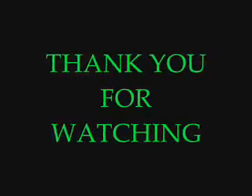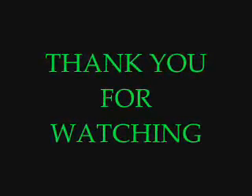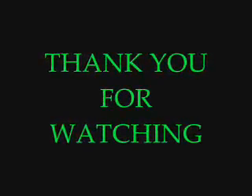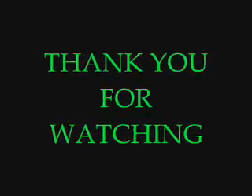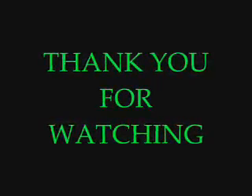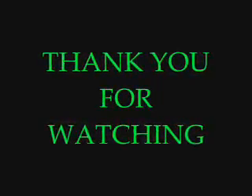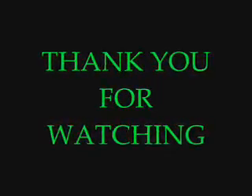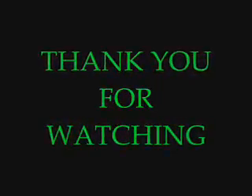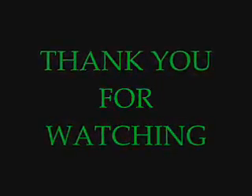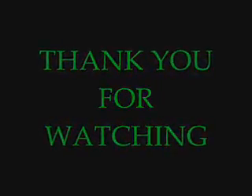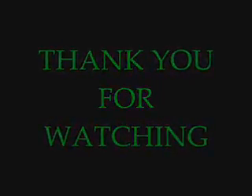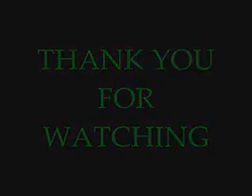I'm ready to know what the people know.